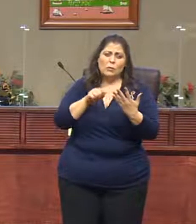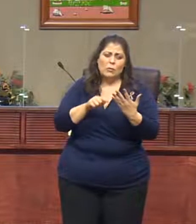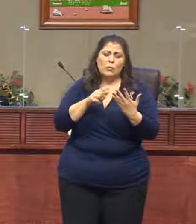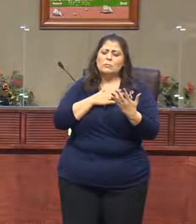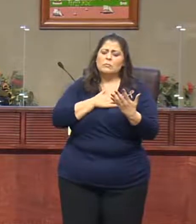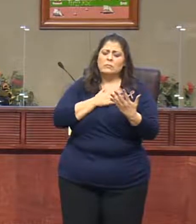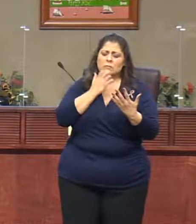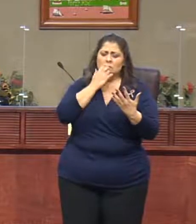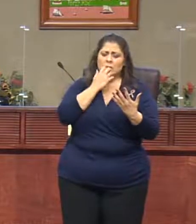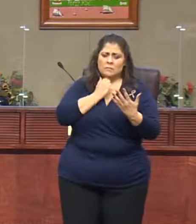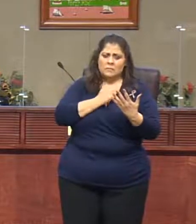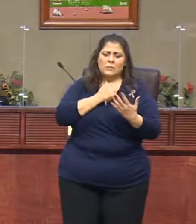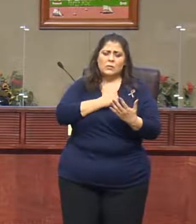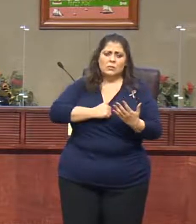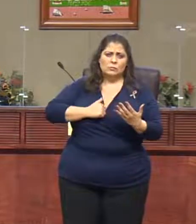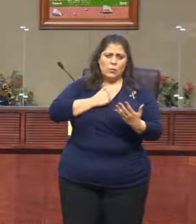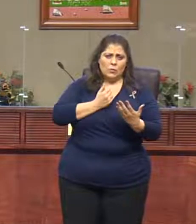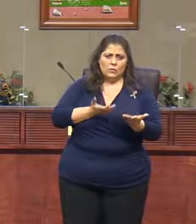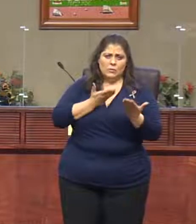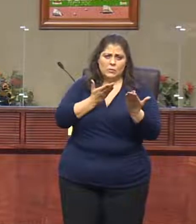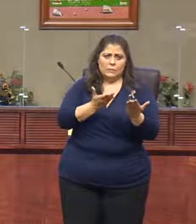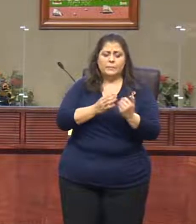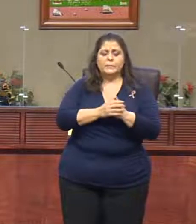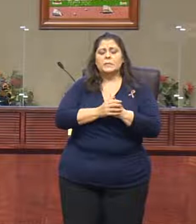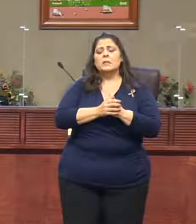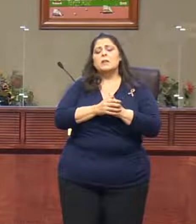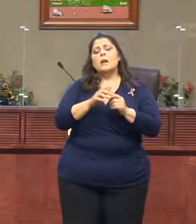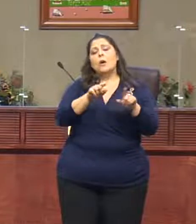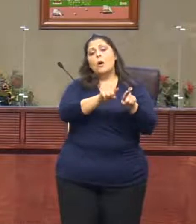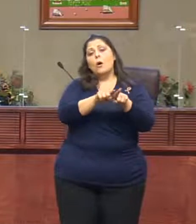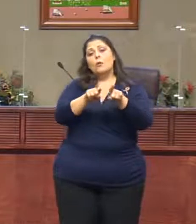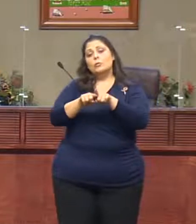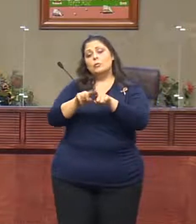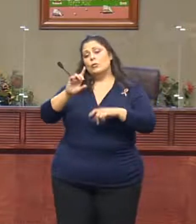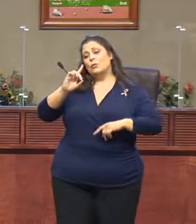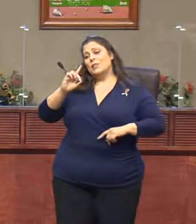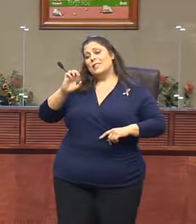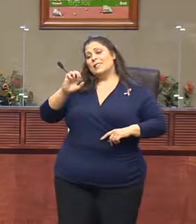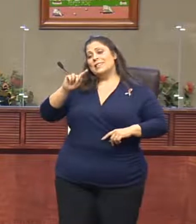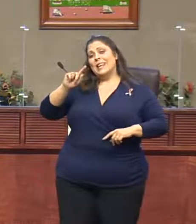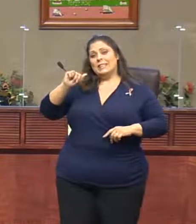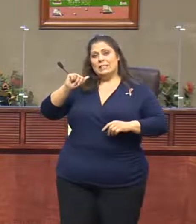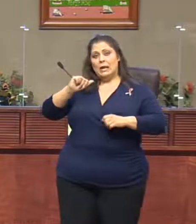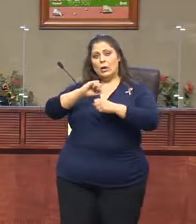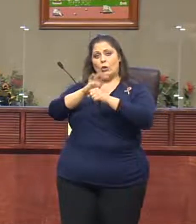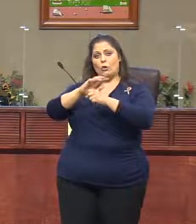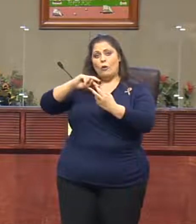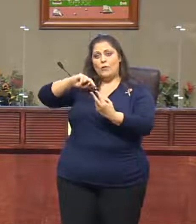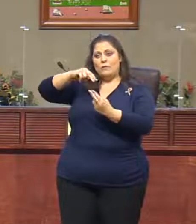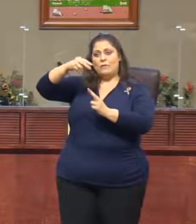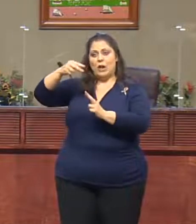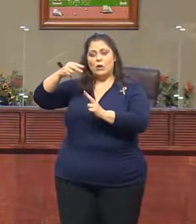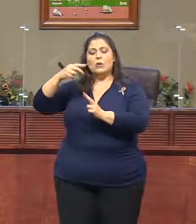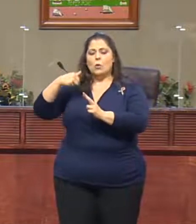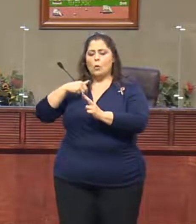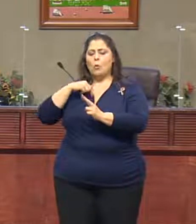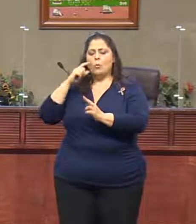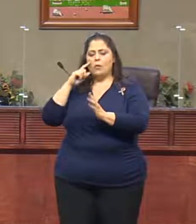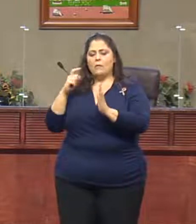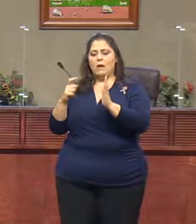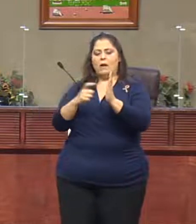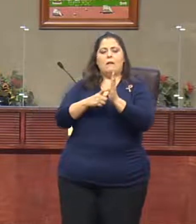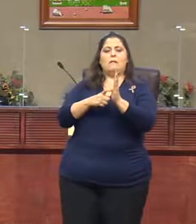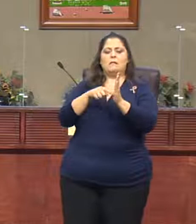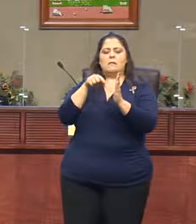deceased. Also, something new is that the Delta variant has been detected in our county, has been